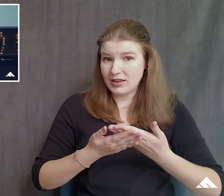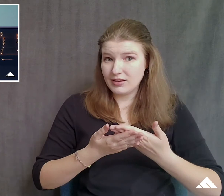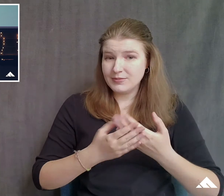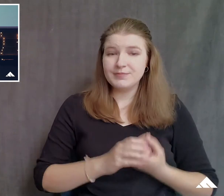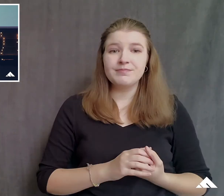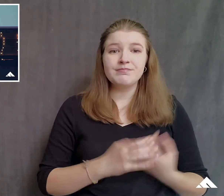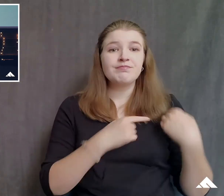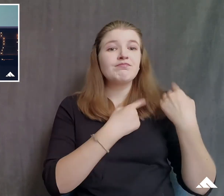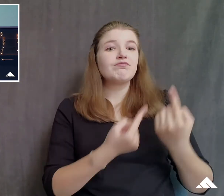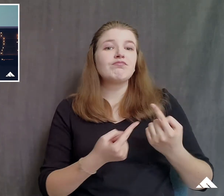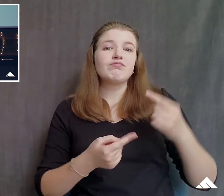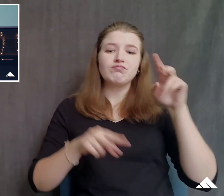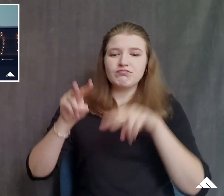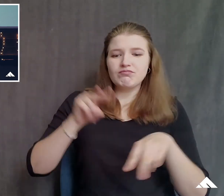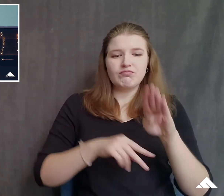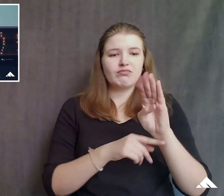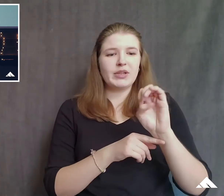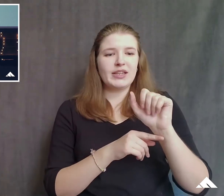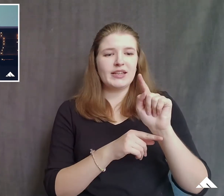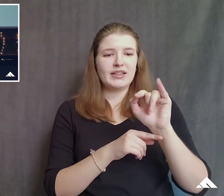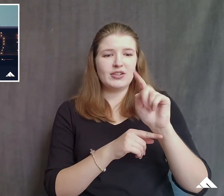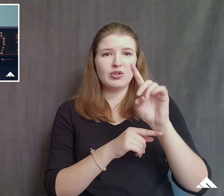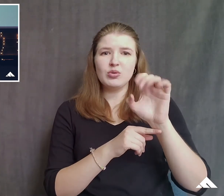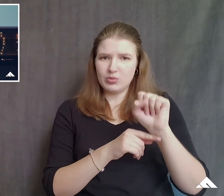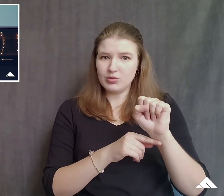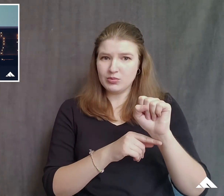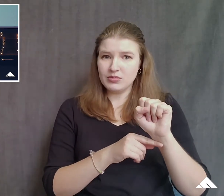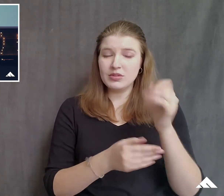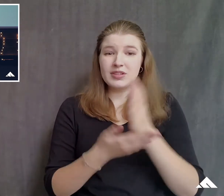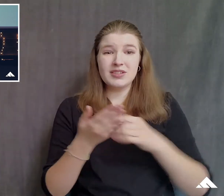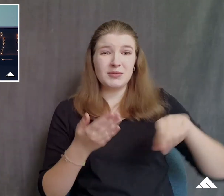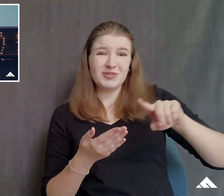Beatitudes, and I've been chatting with some of you, and some of you aren't happy about the word happy.